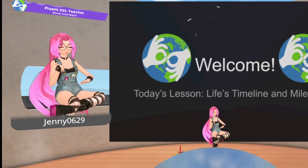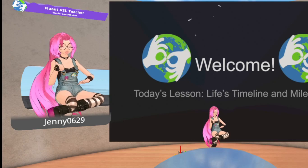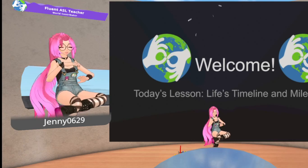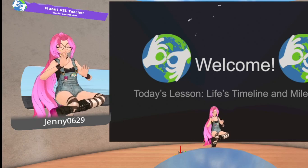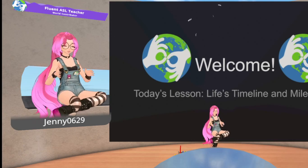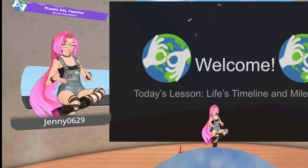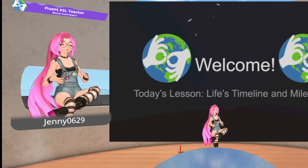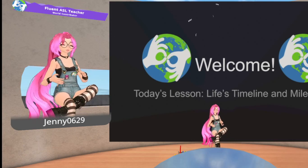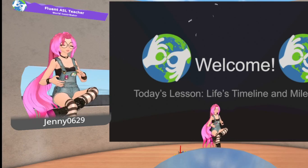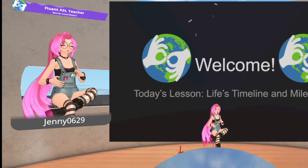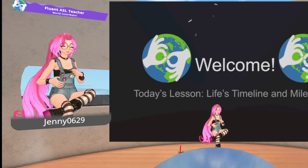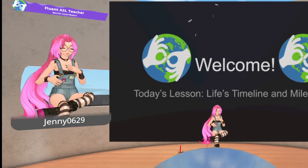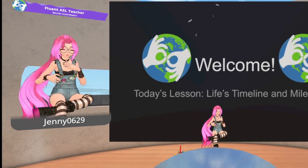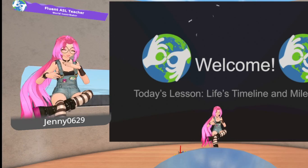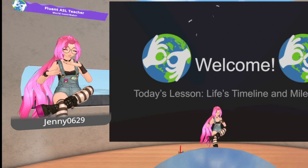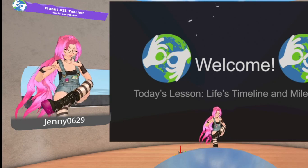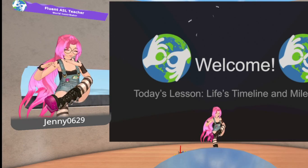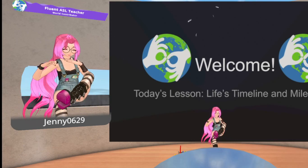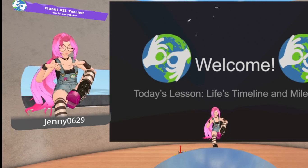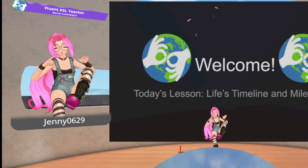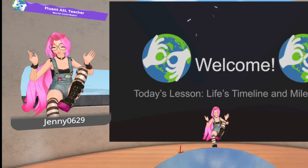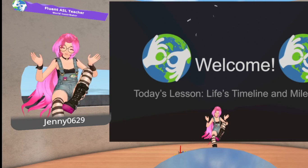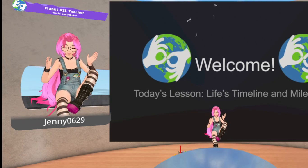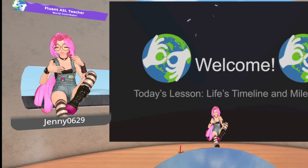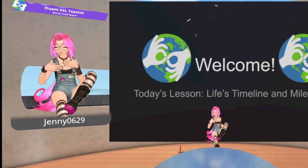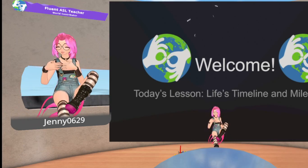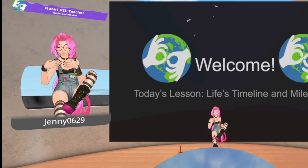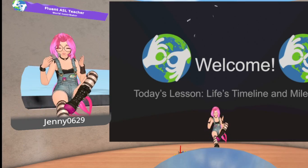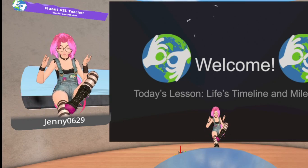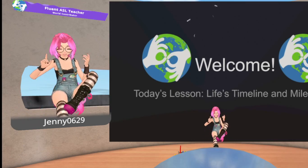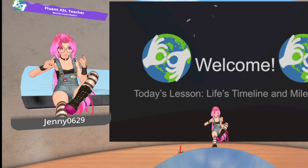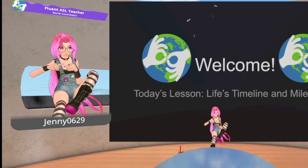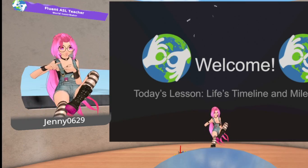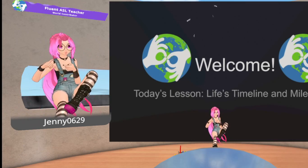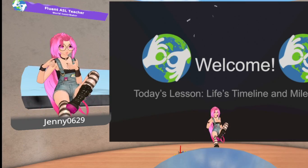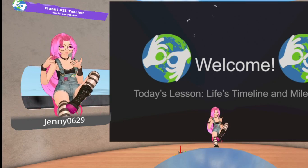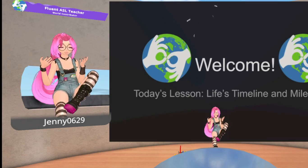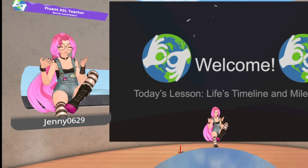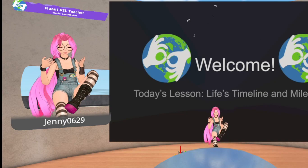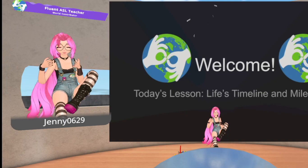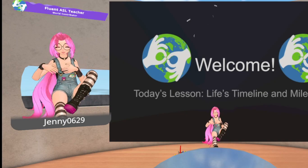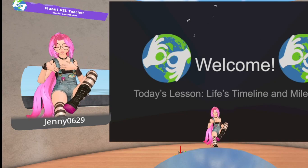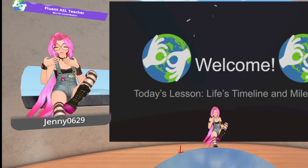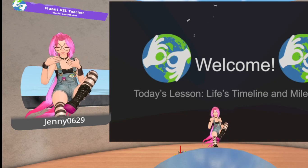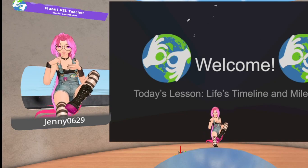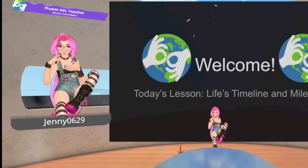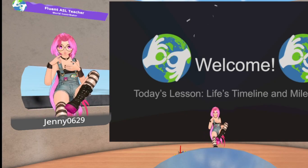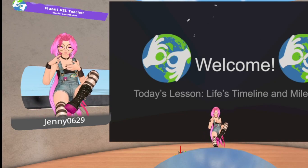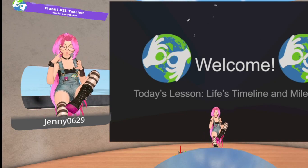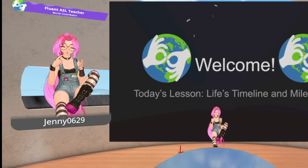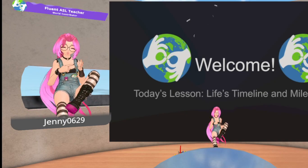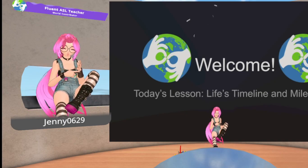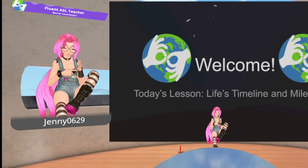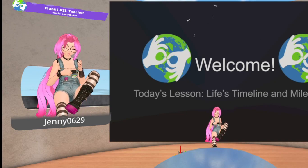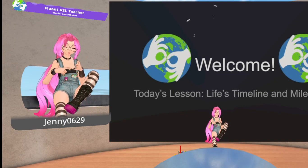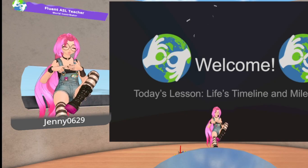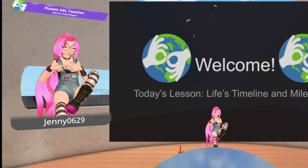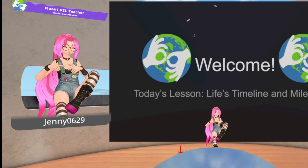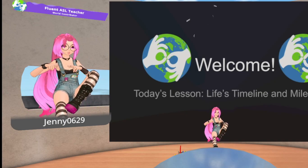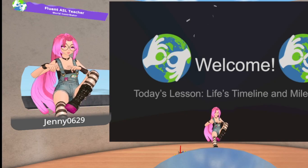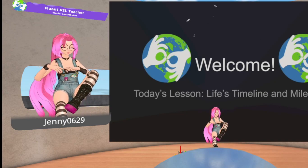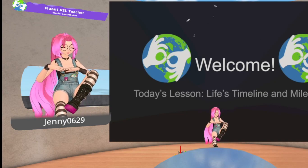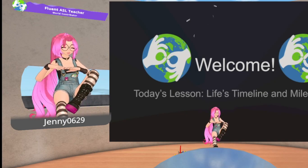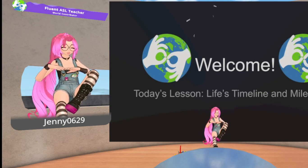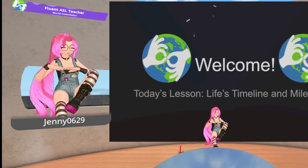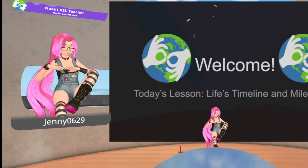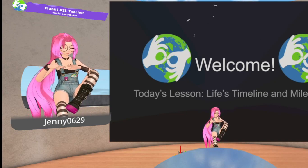me, ever. But yeah, anyways, just like little things like that. And I'm sure if you just spend enough time with deaf people, you'll start to notice it